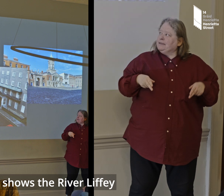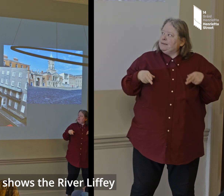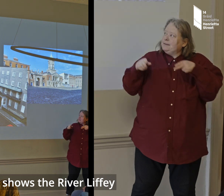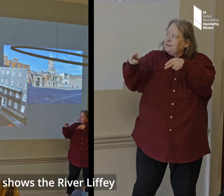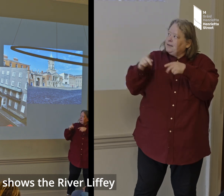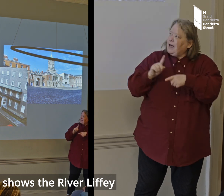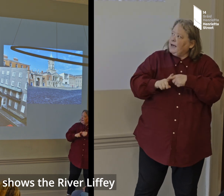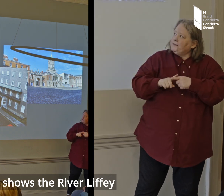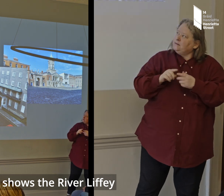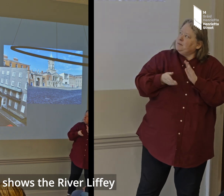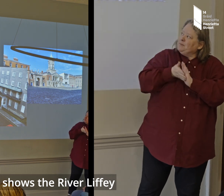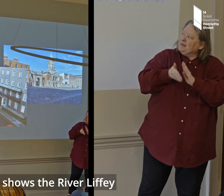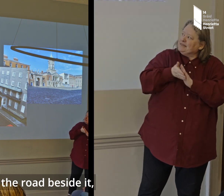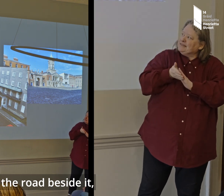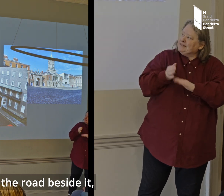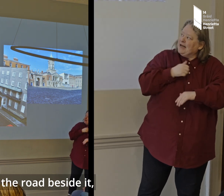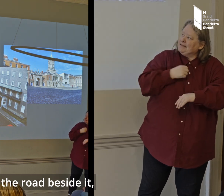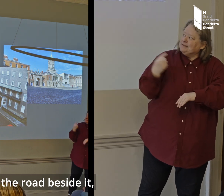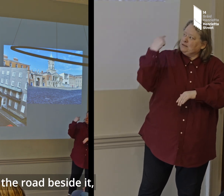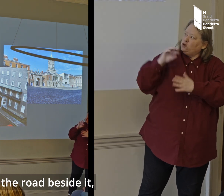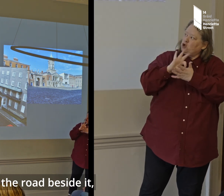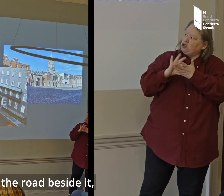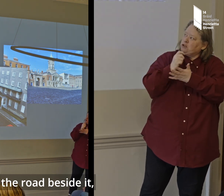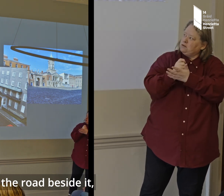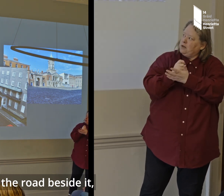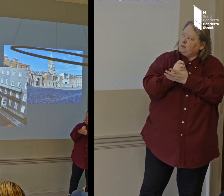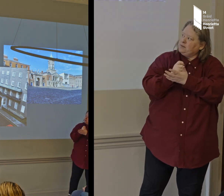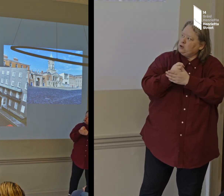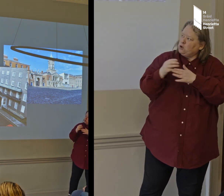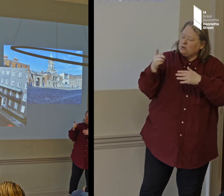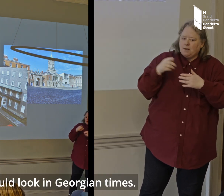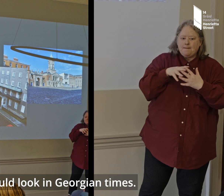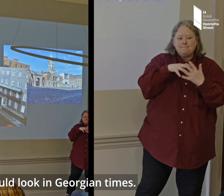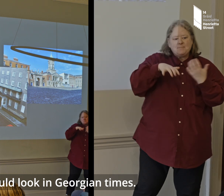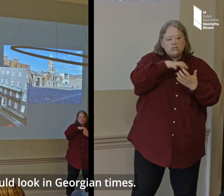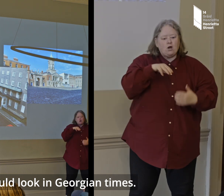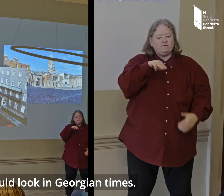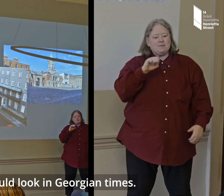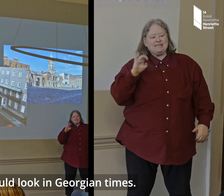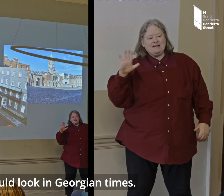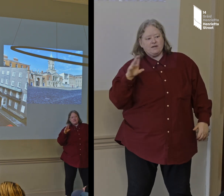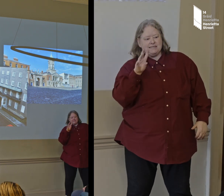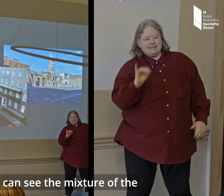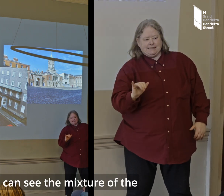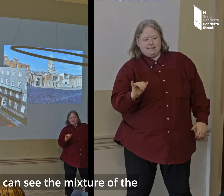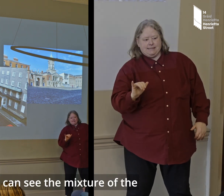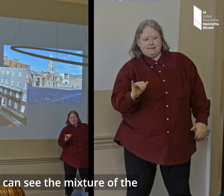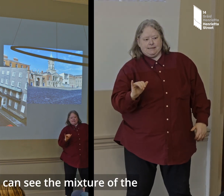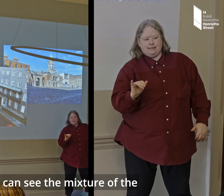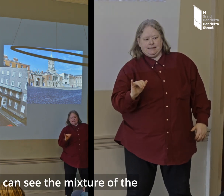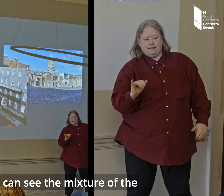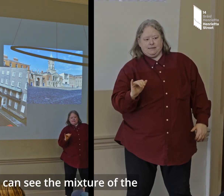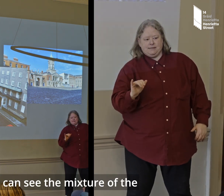this shows the River Liffey, the road beside it, as it would look in Georgian times, and you can